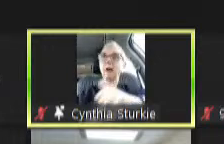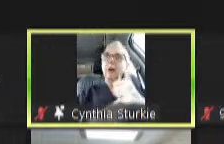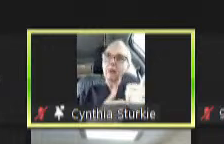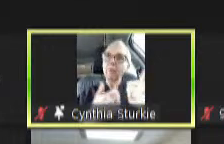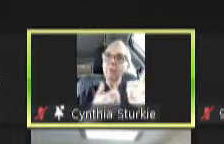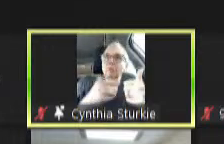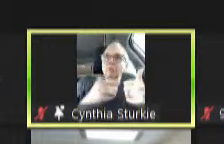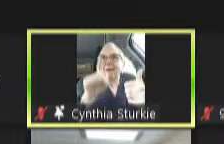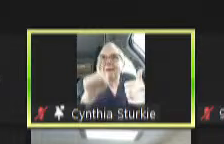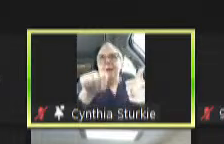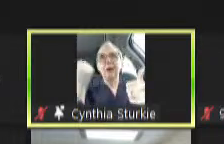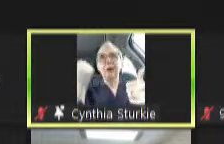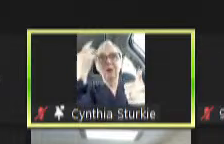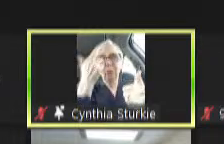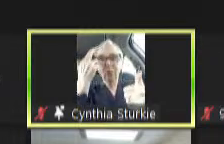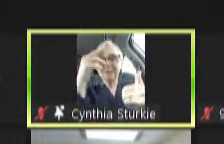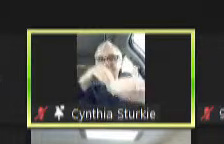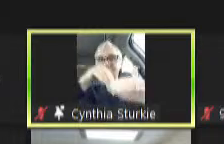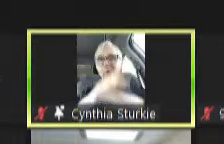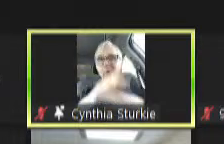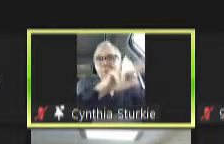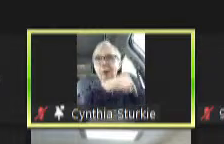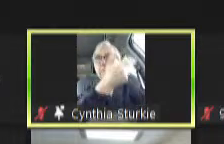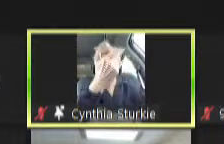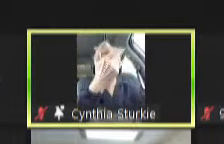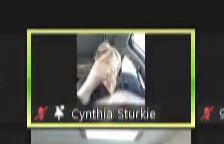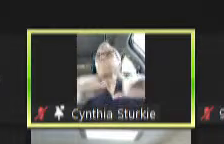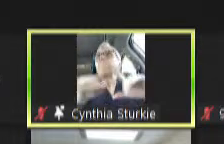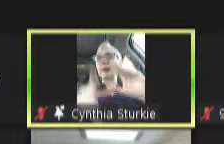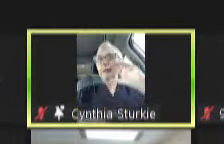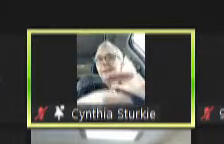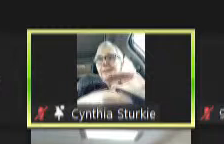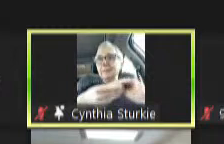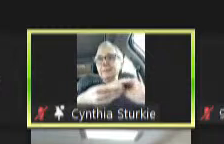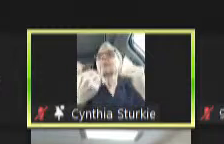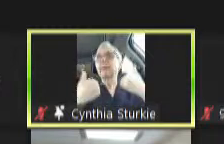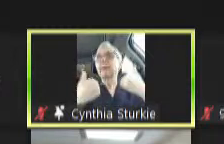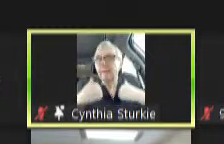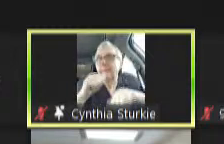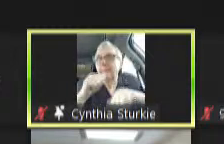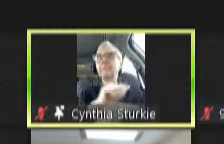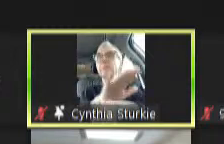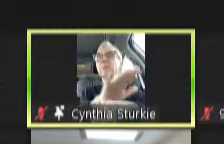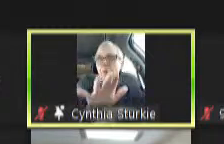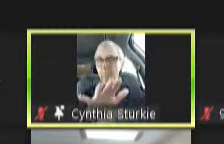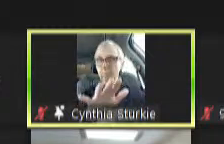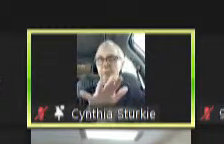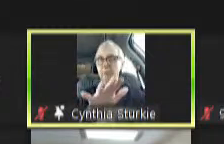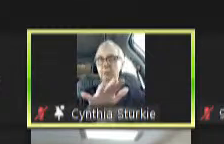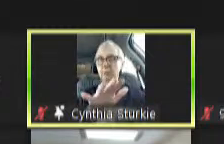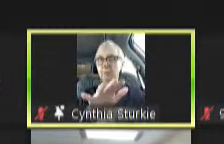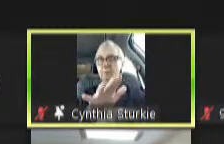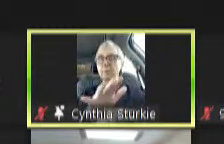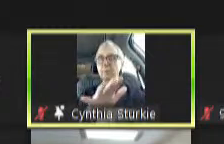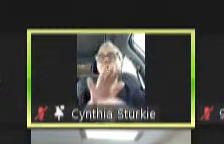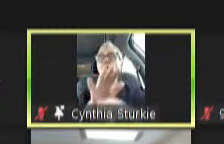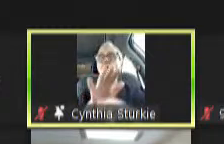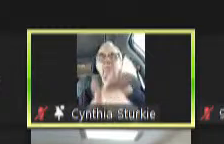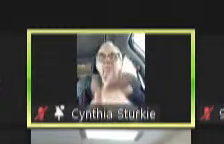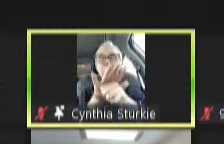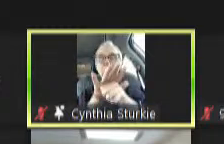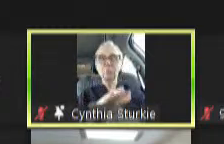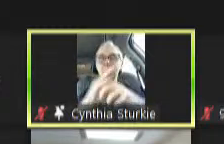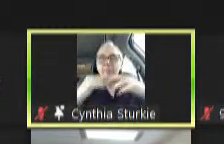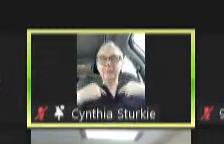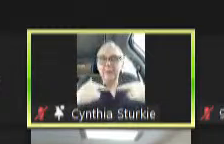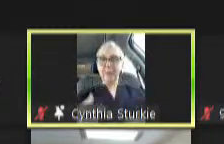thing, we can't minimize the impact that people who are hospitalized with COVID have on the overall healthcare